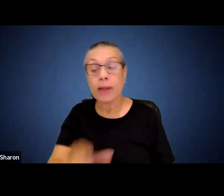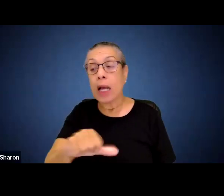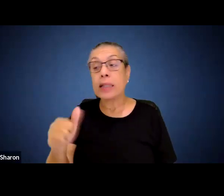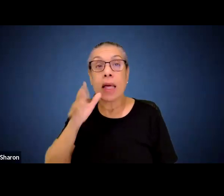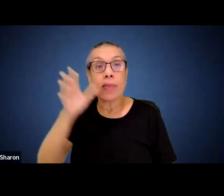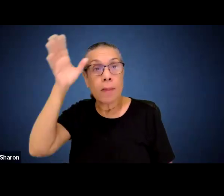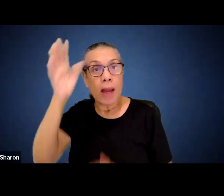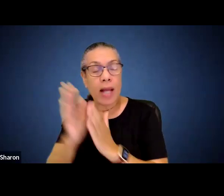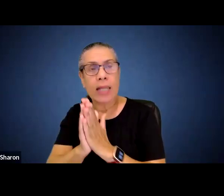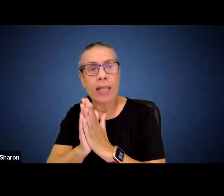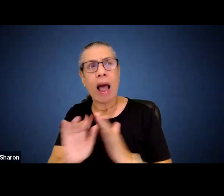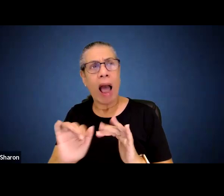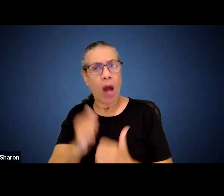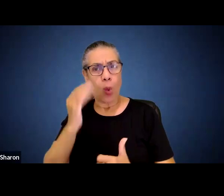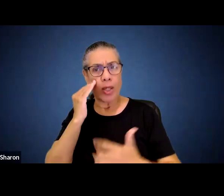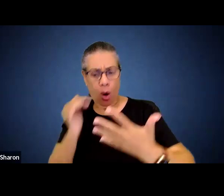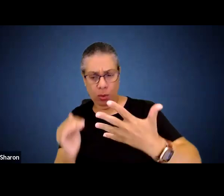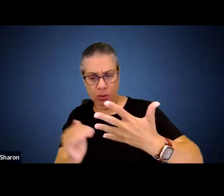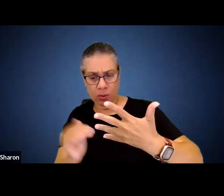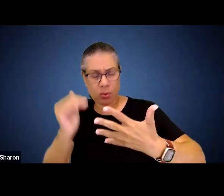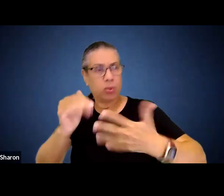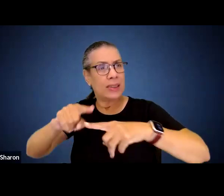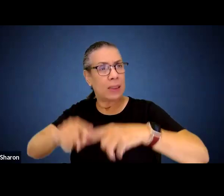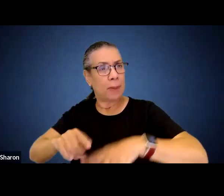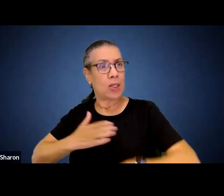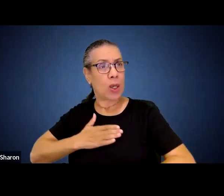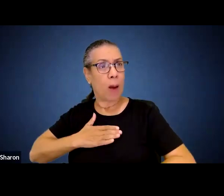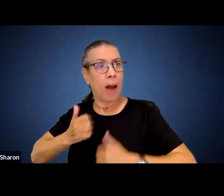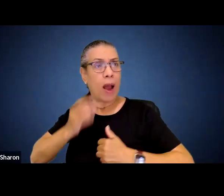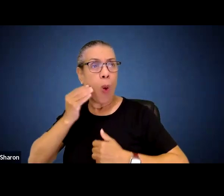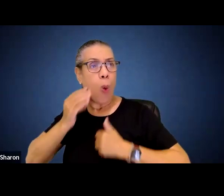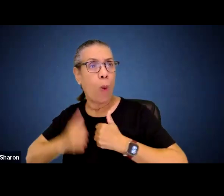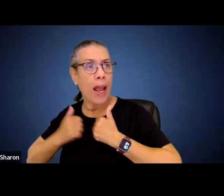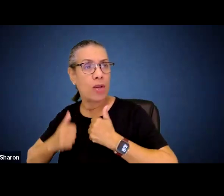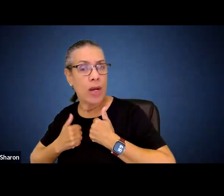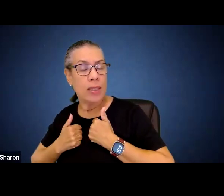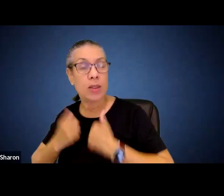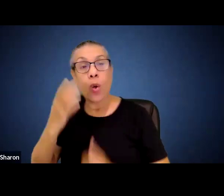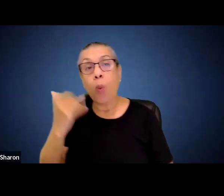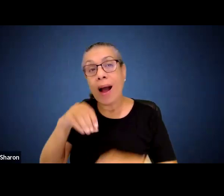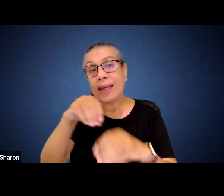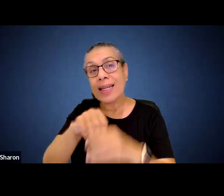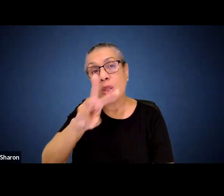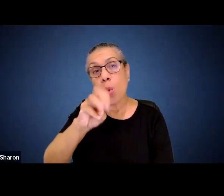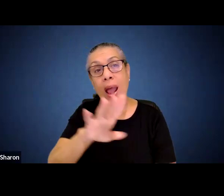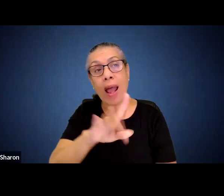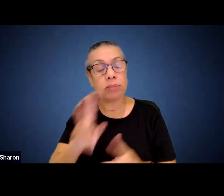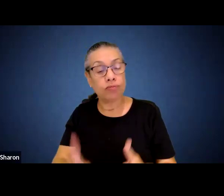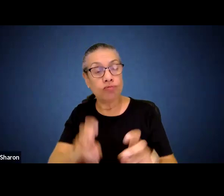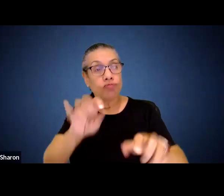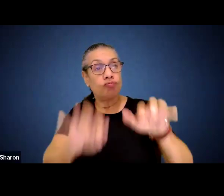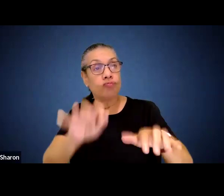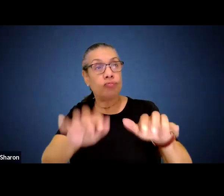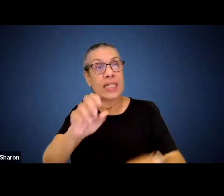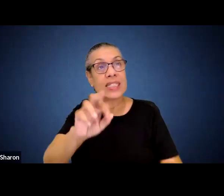will I know what tier we fall under based on our address? The person was referred to the website to enter the address and get your tier. Tier will